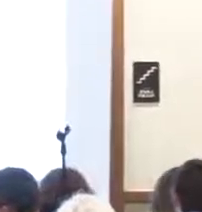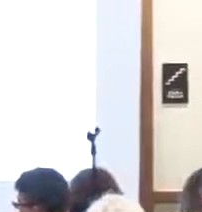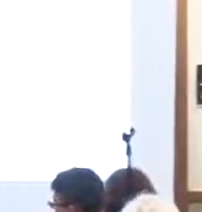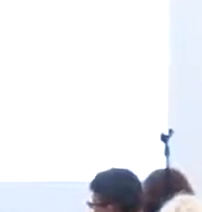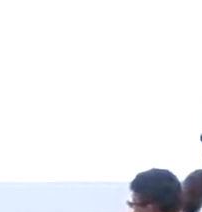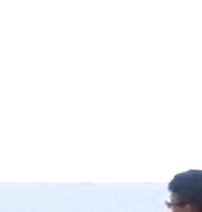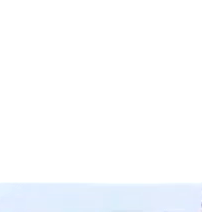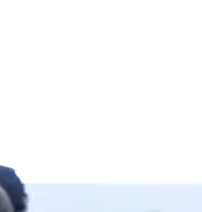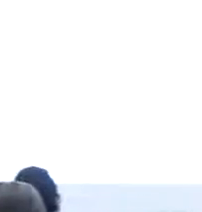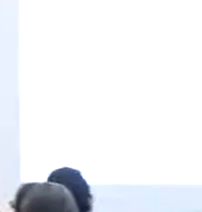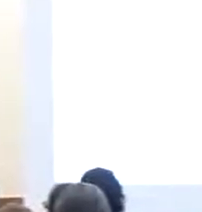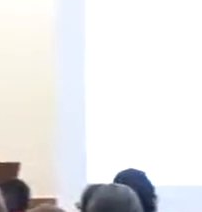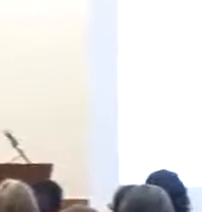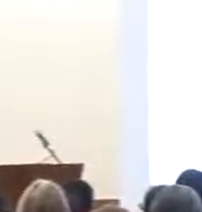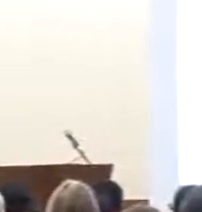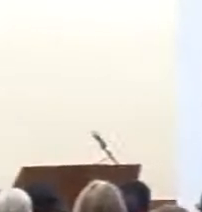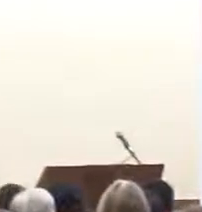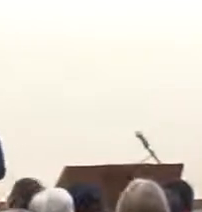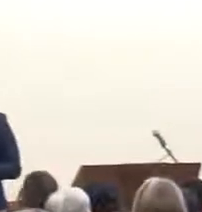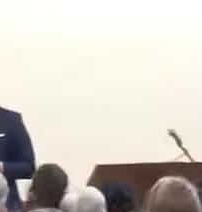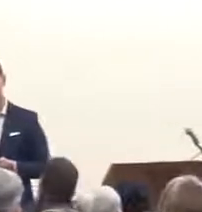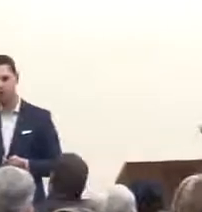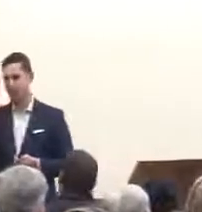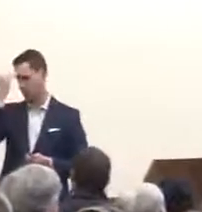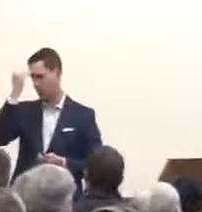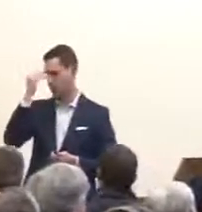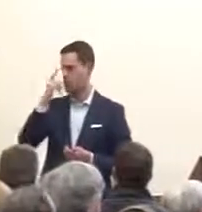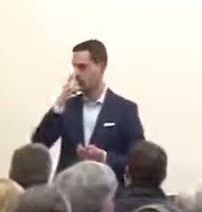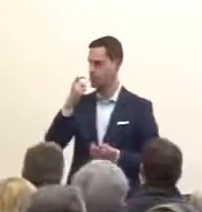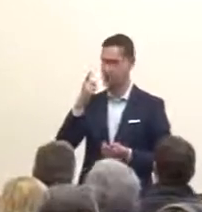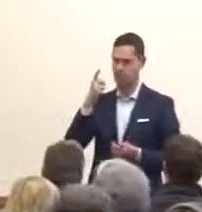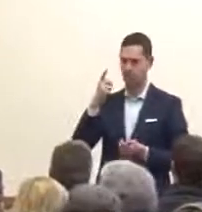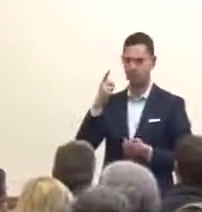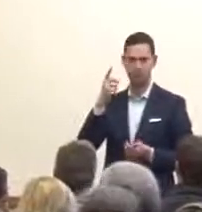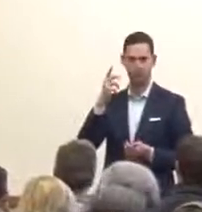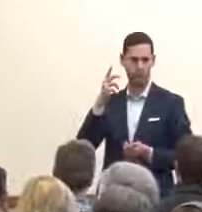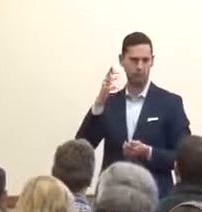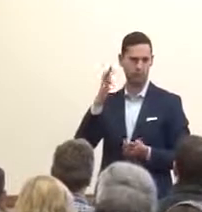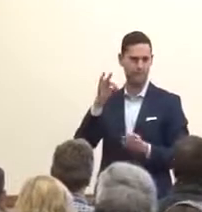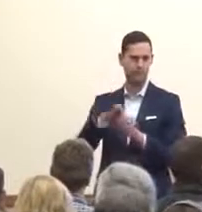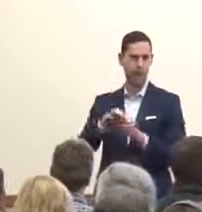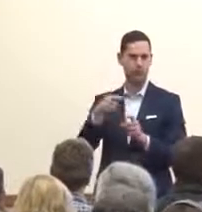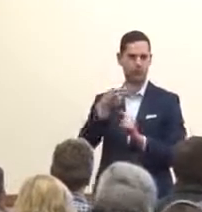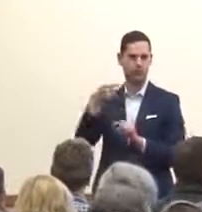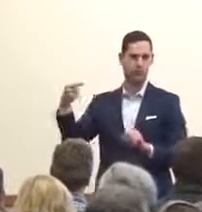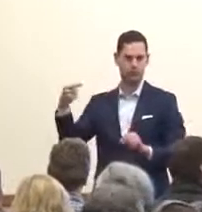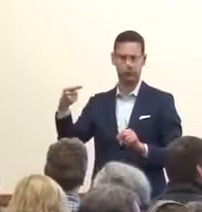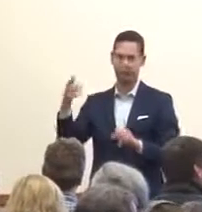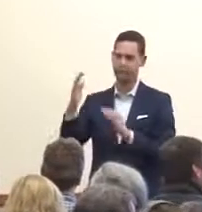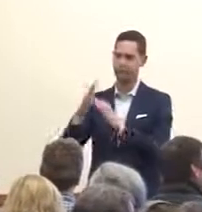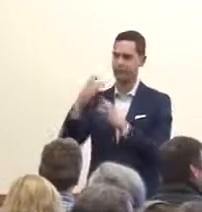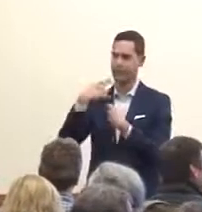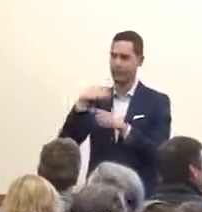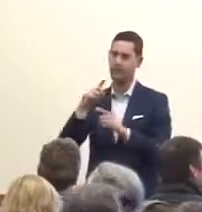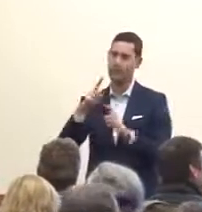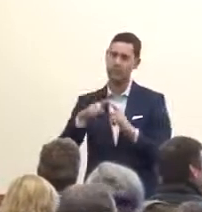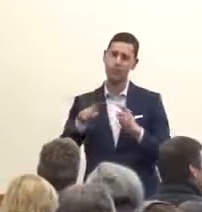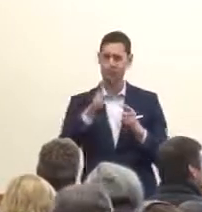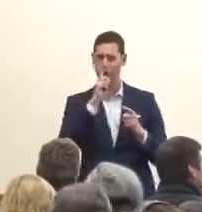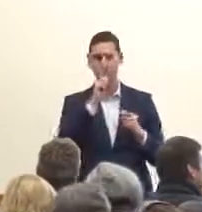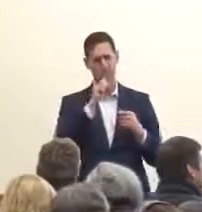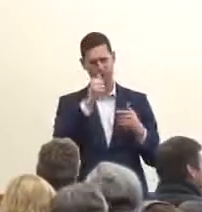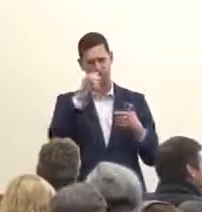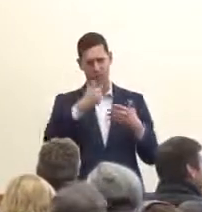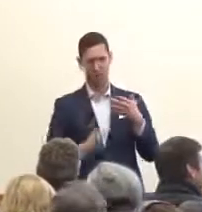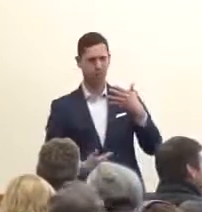And very soon, we're going to know who was voted the most effective. Although all of them were quite wonderful,